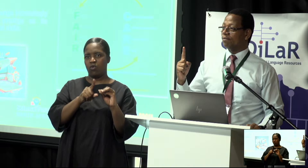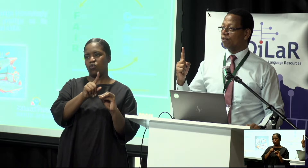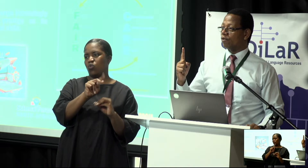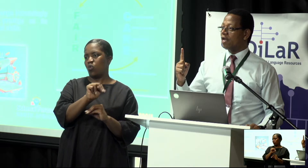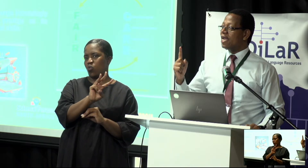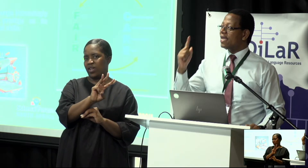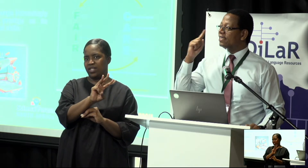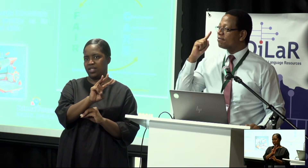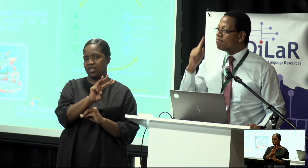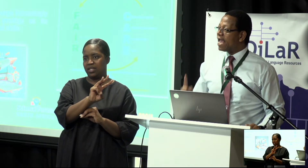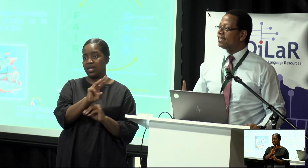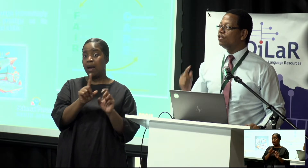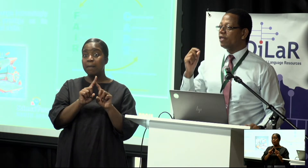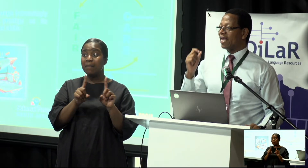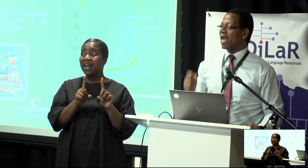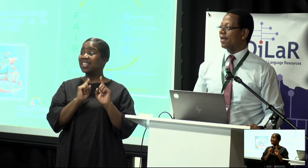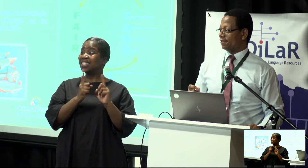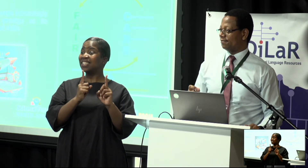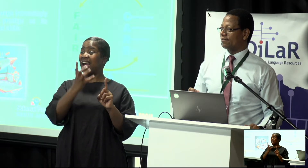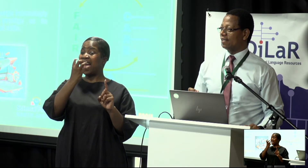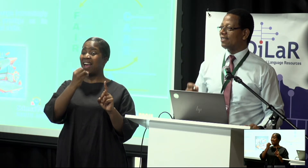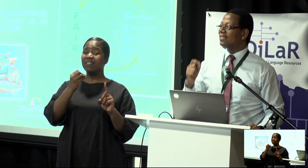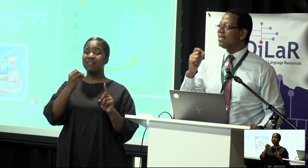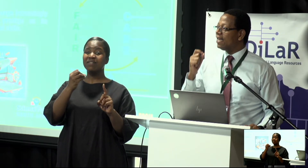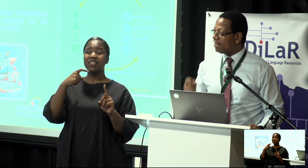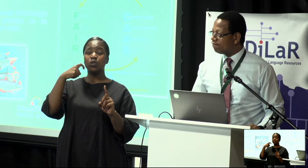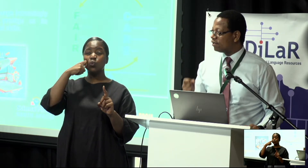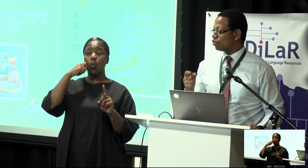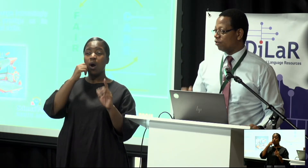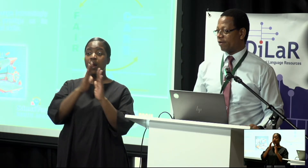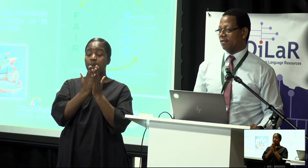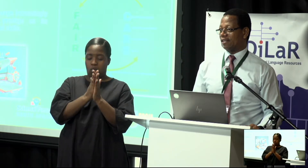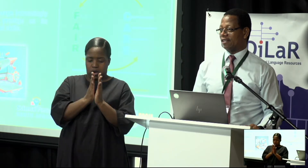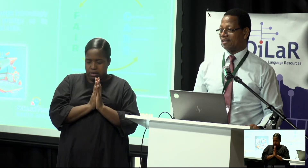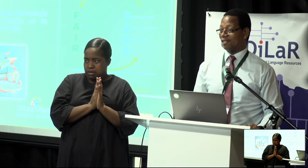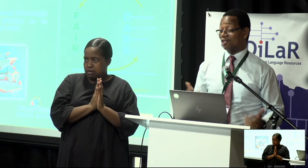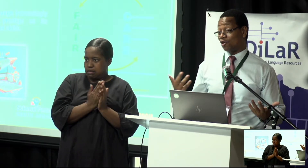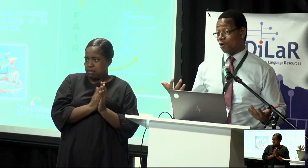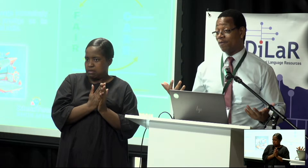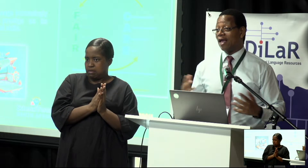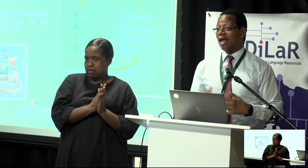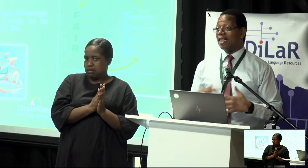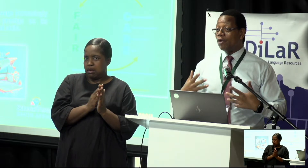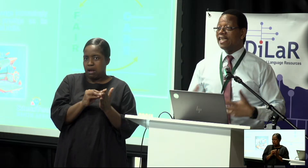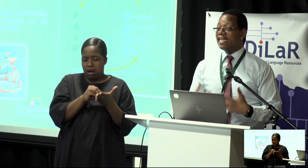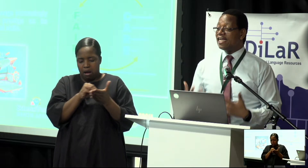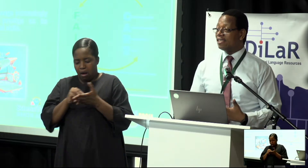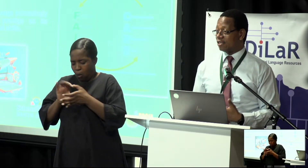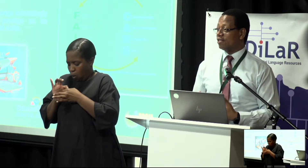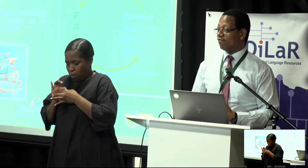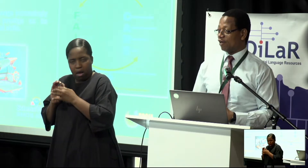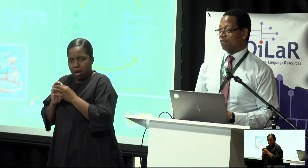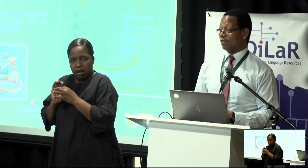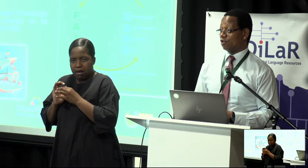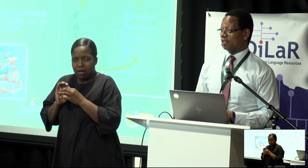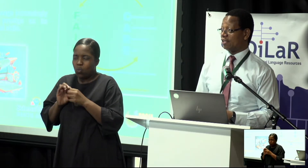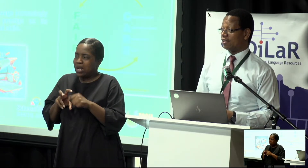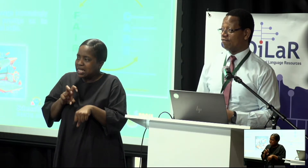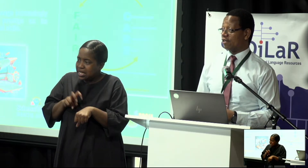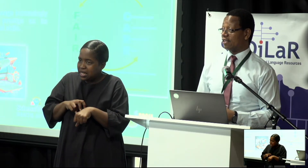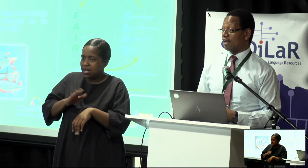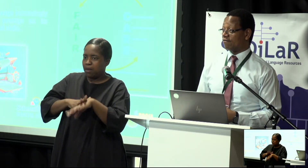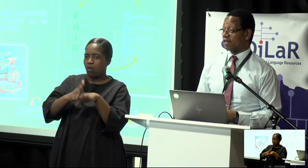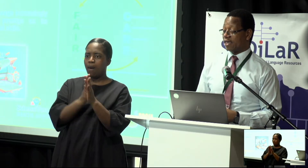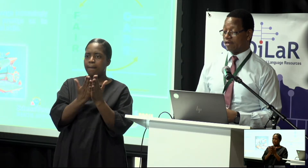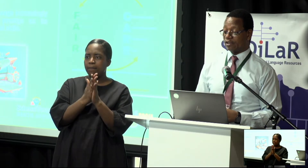one textbook. It remains with her. It doesn't leave the school premises. So we need to develop